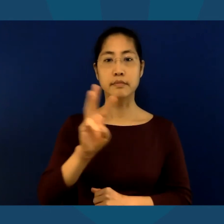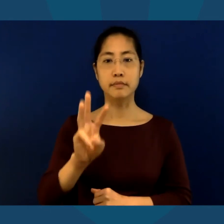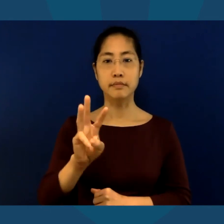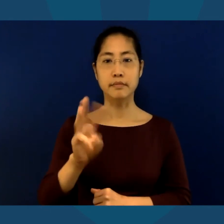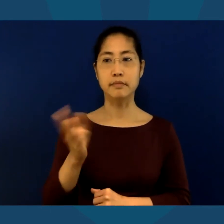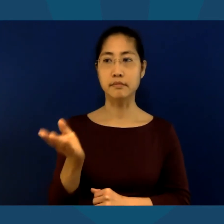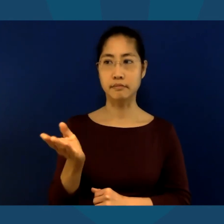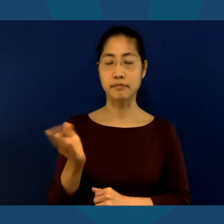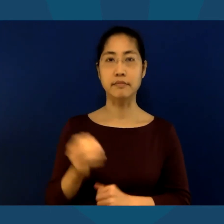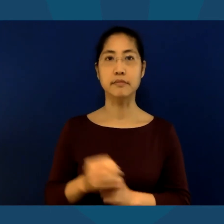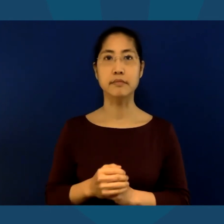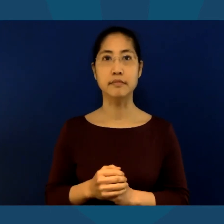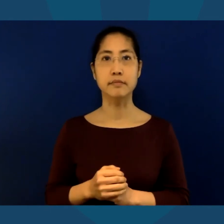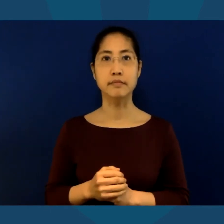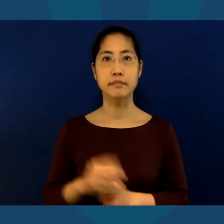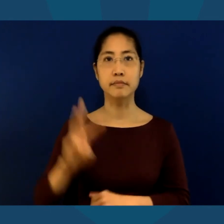Website,